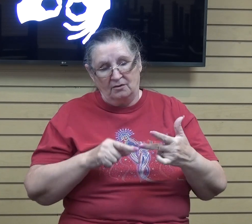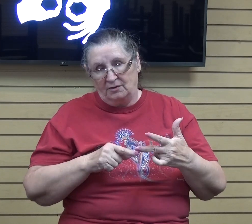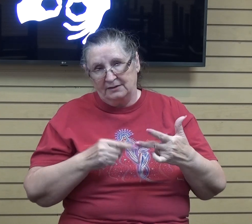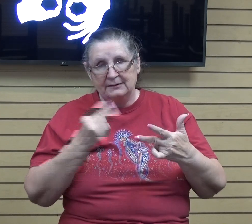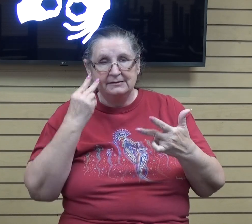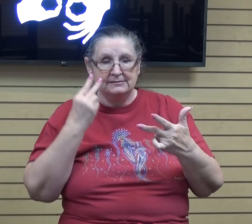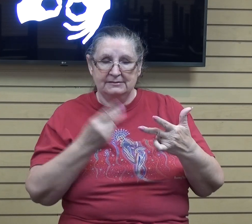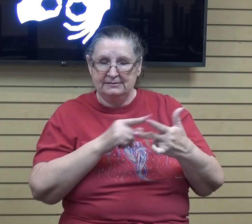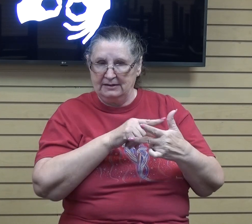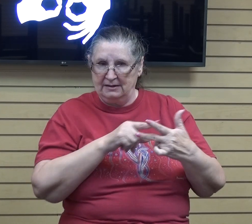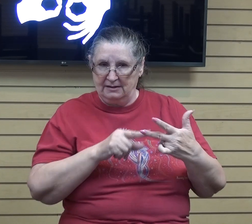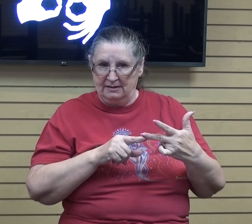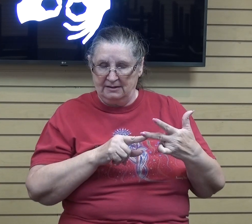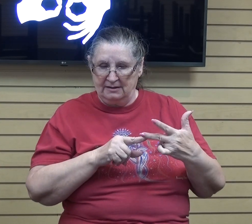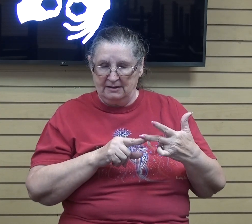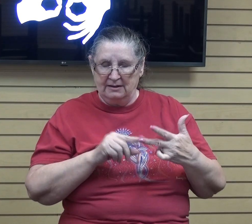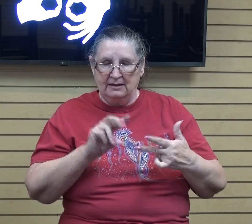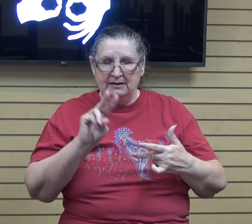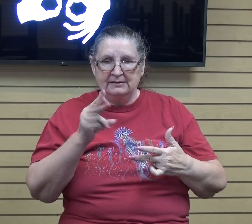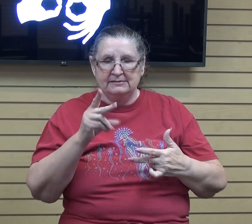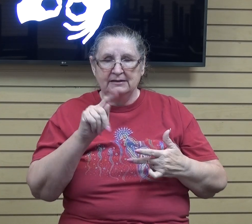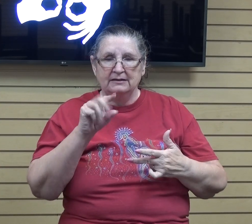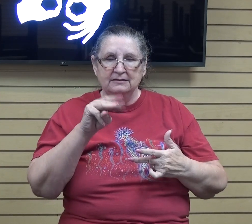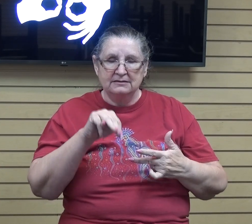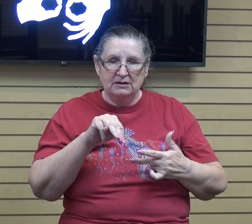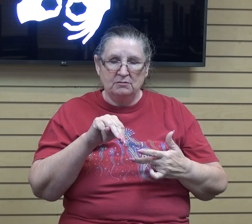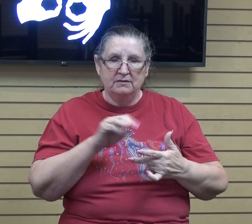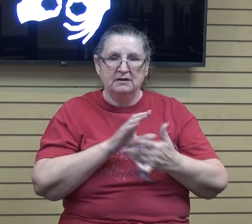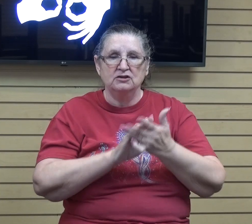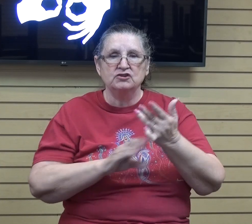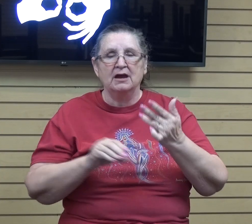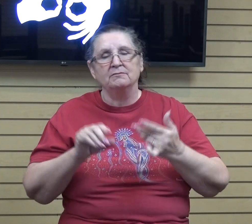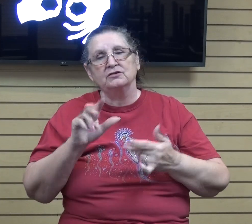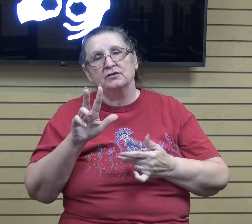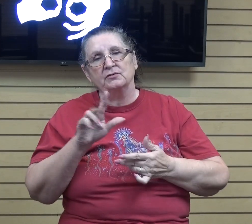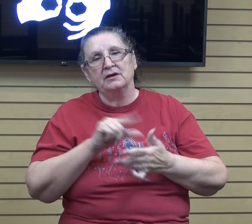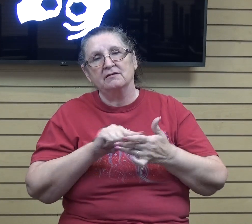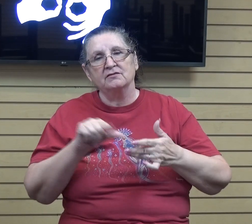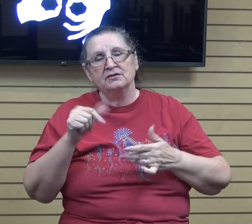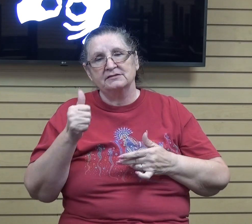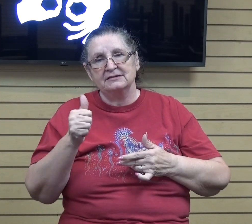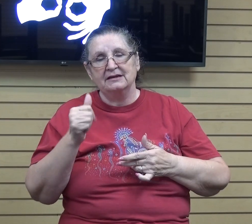morning. Okay, it's found in 2 Timothy chapter 3, verses 10 through 11.